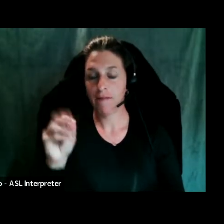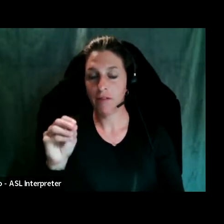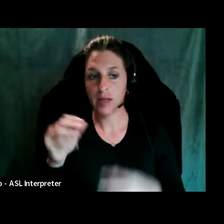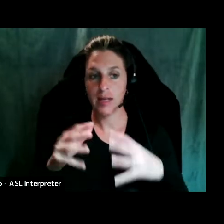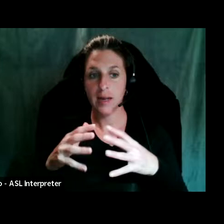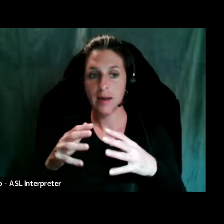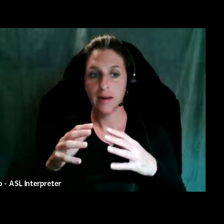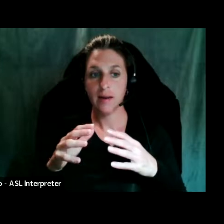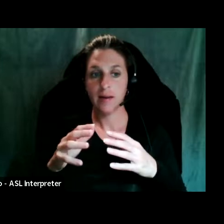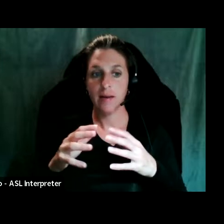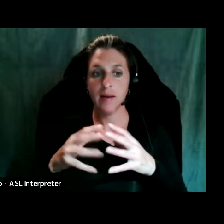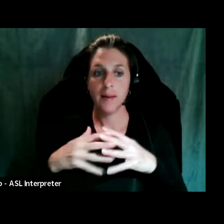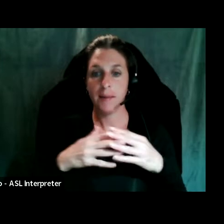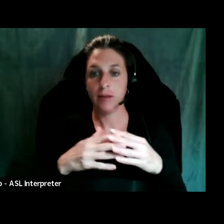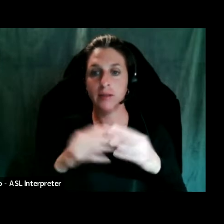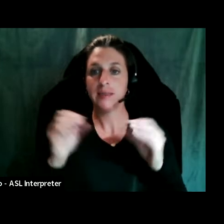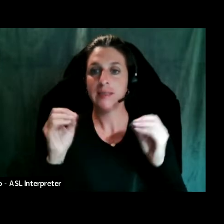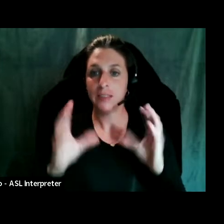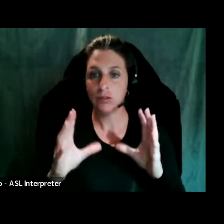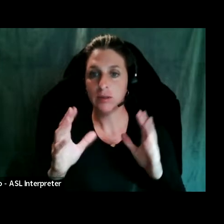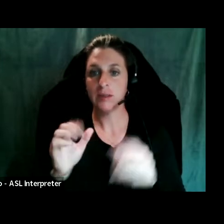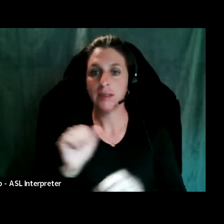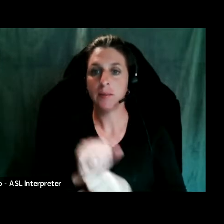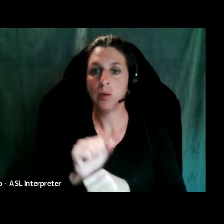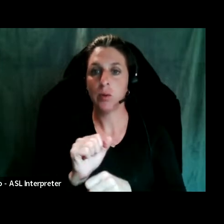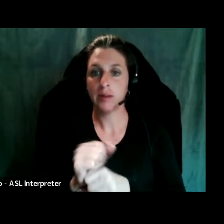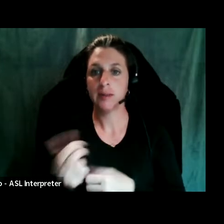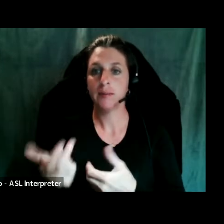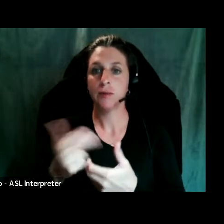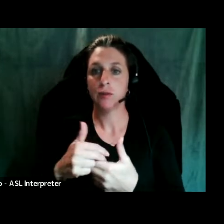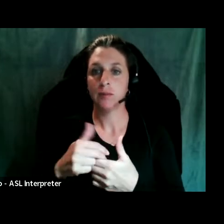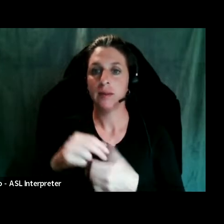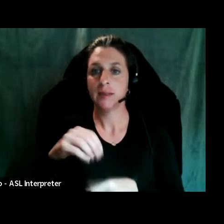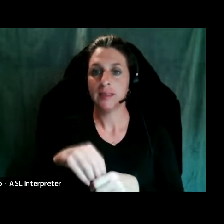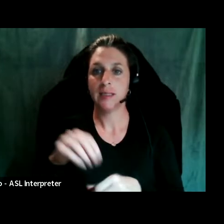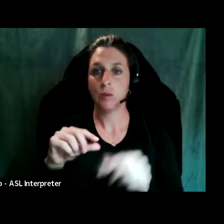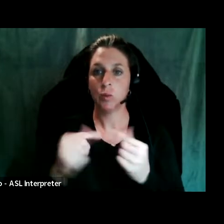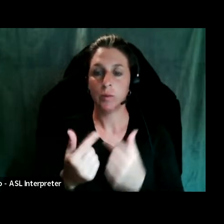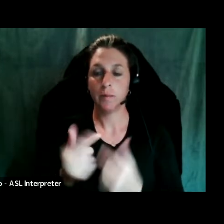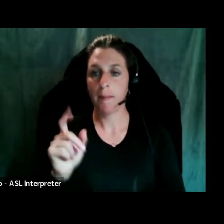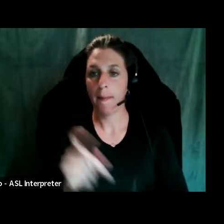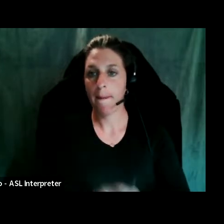African-American teachers, employees participate in the group?